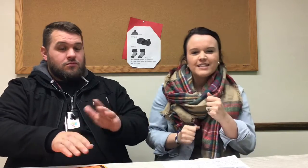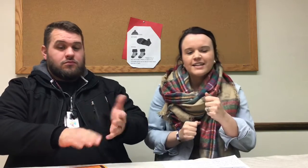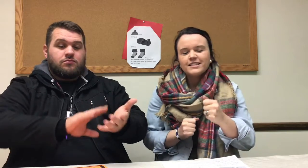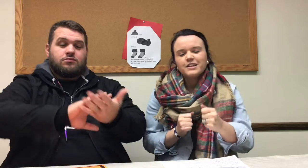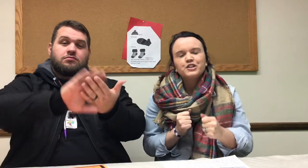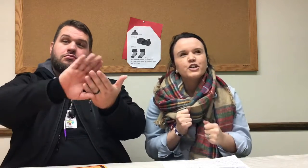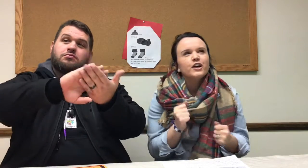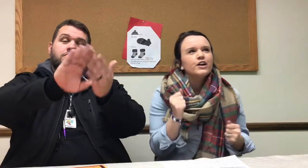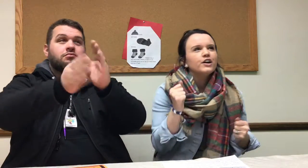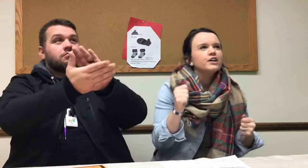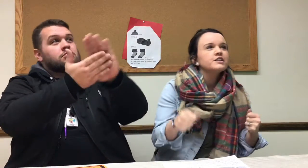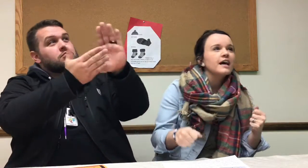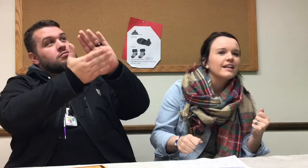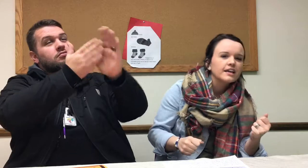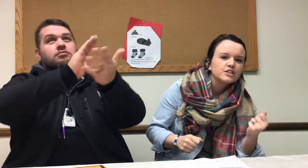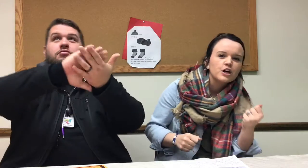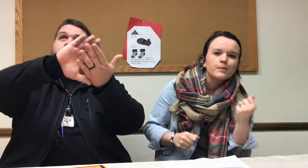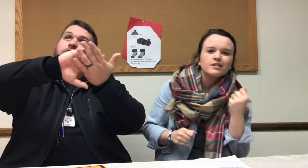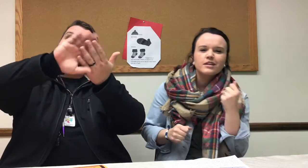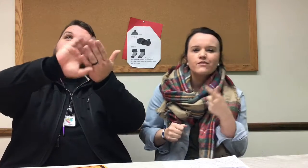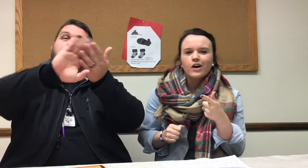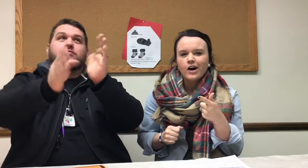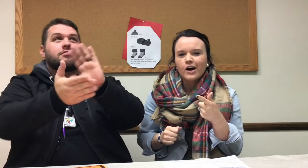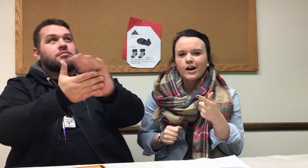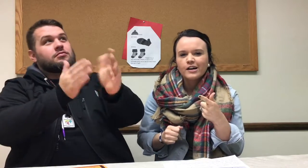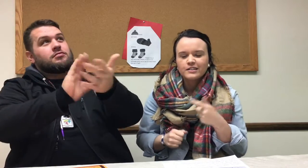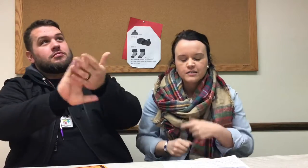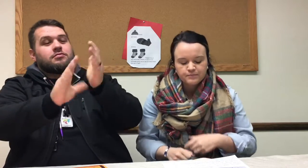and teachers. I like Starbucks gift cards.